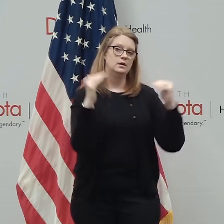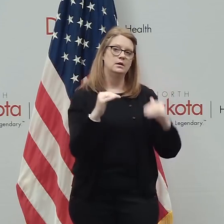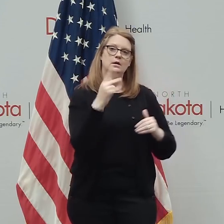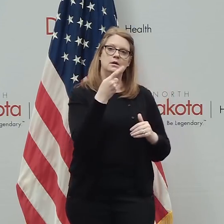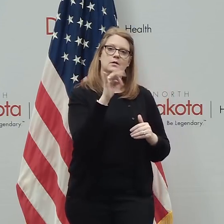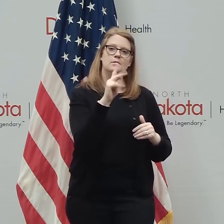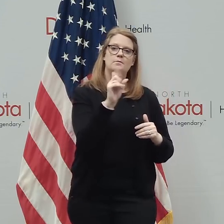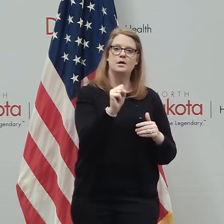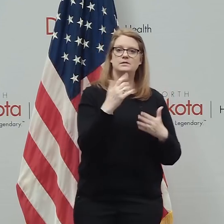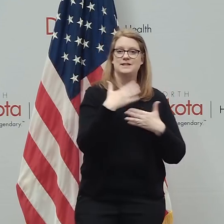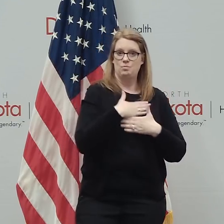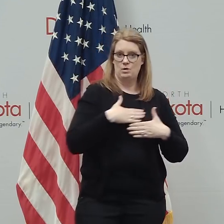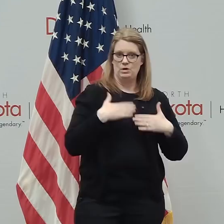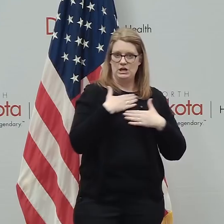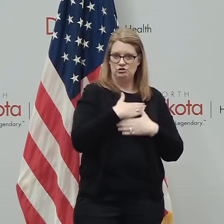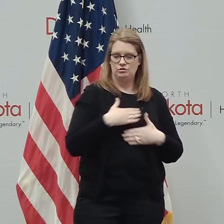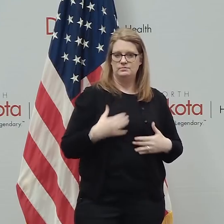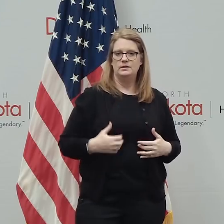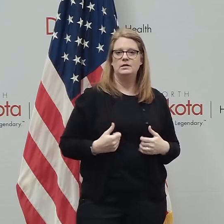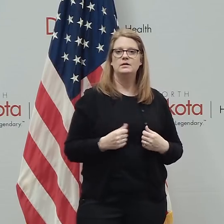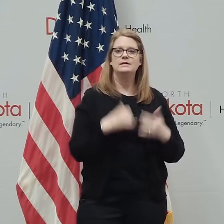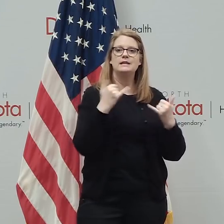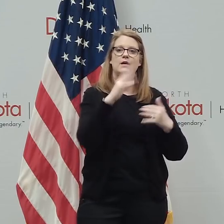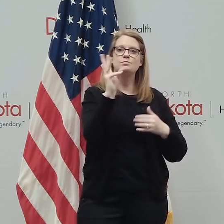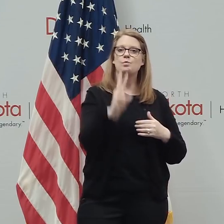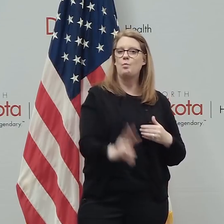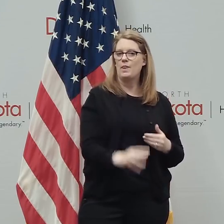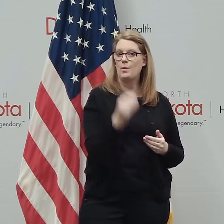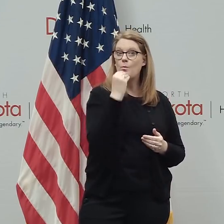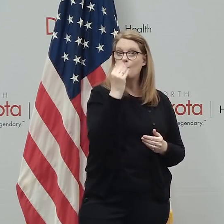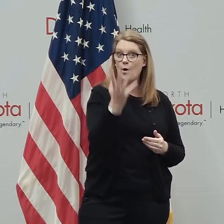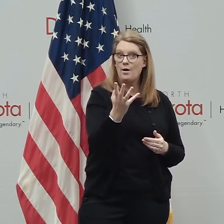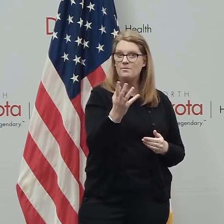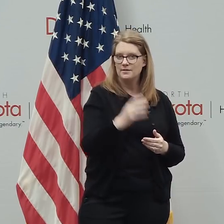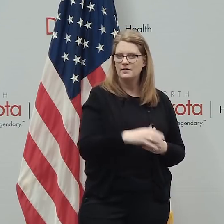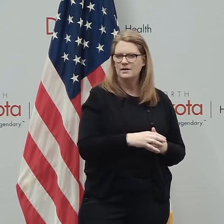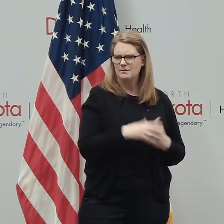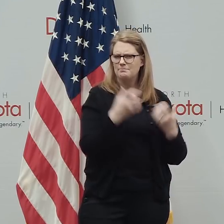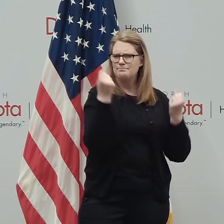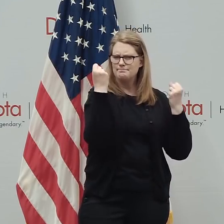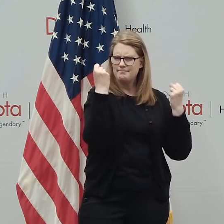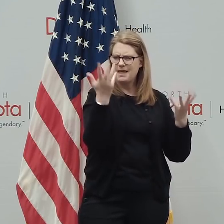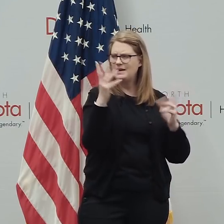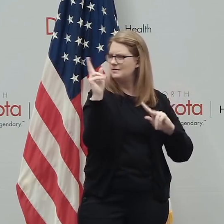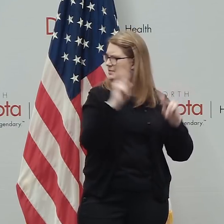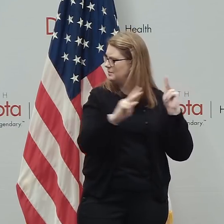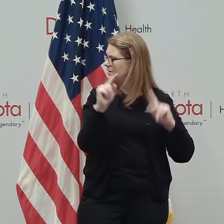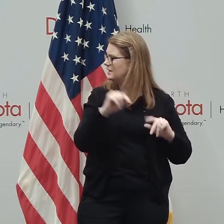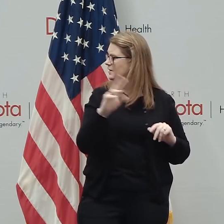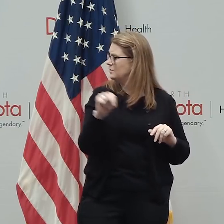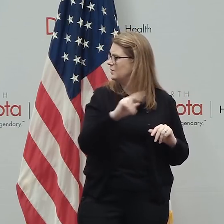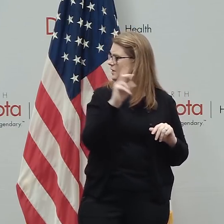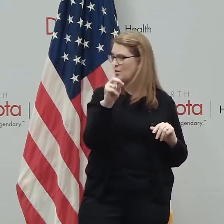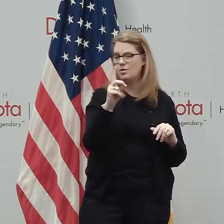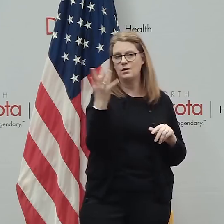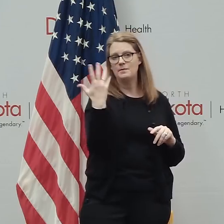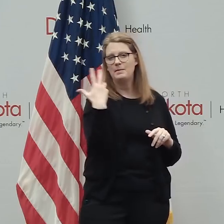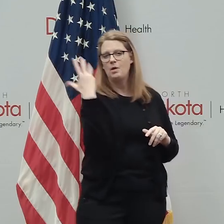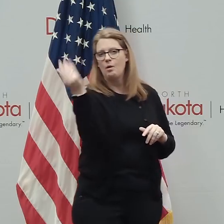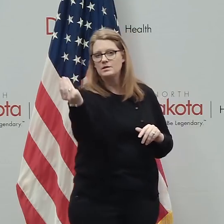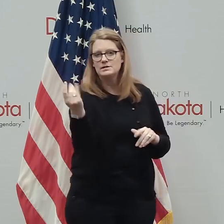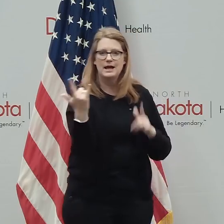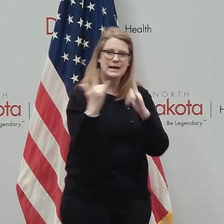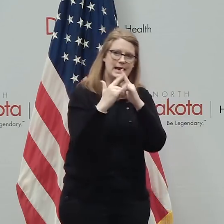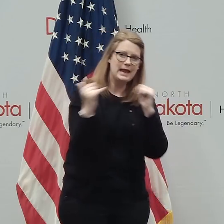and recreation. As the weather warms up, we know that there are many North Dakotans who are looking to get outside and maybe go